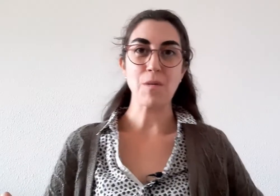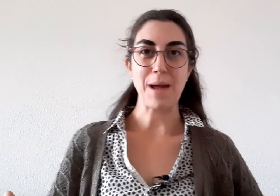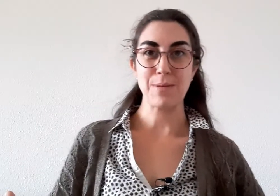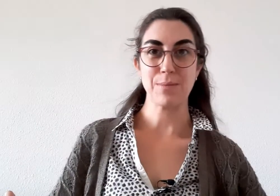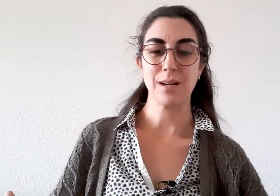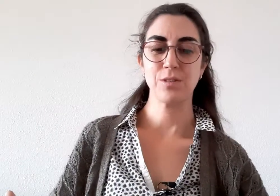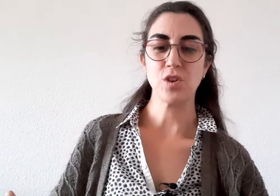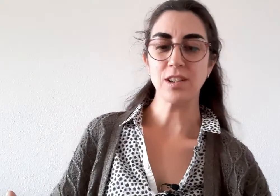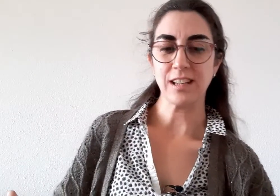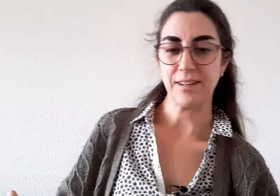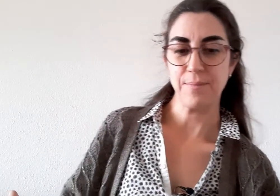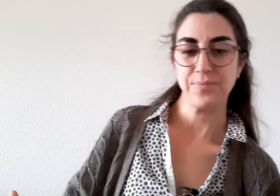baby and becomes a toddler.